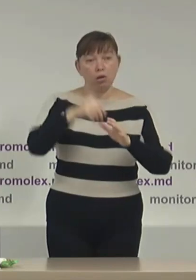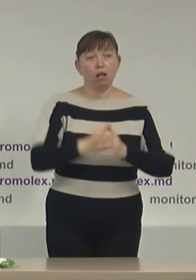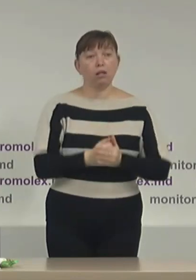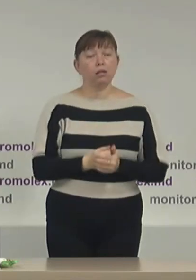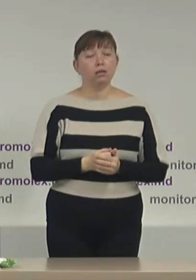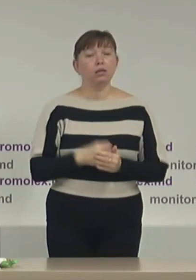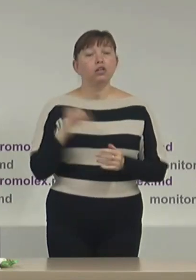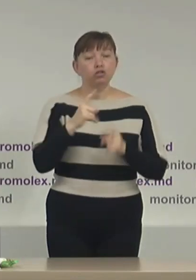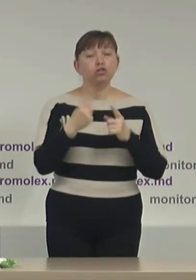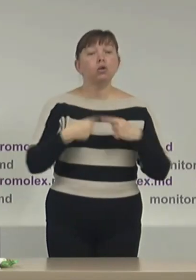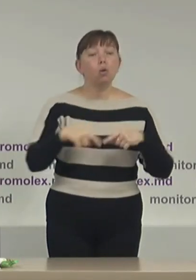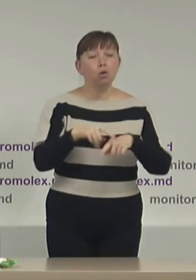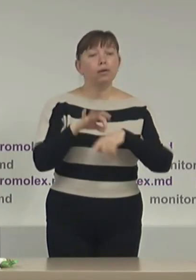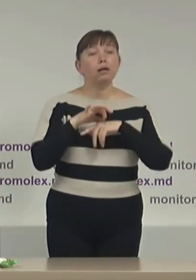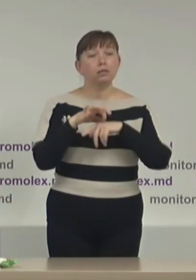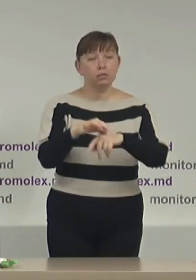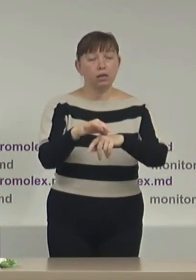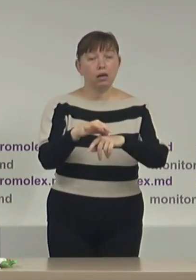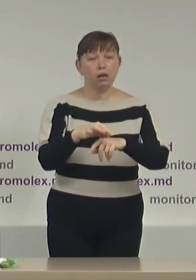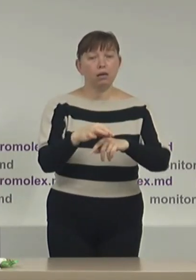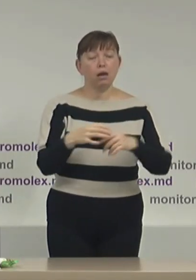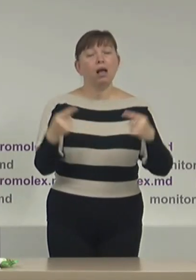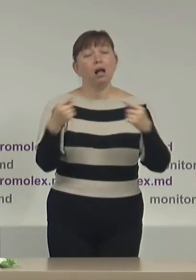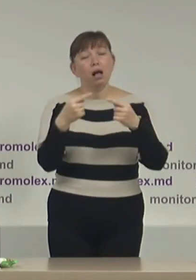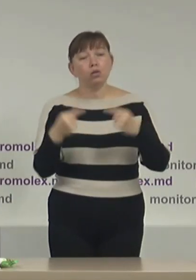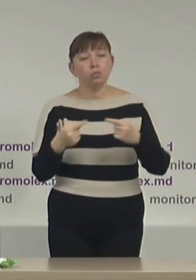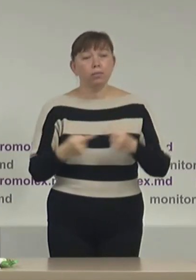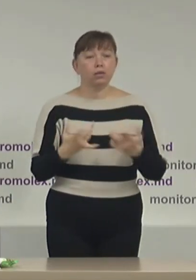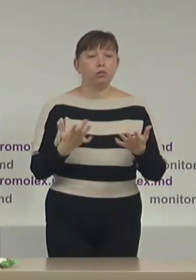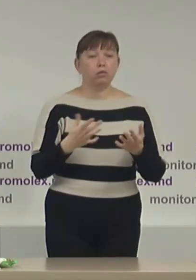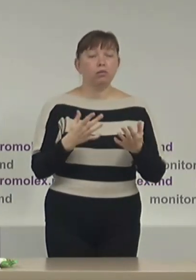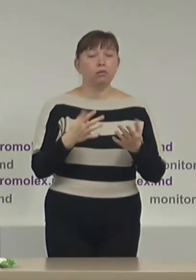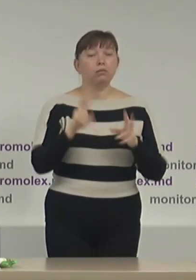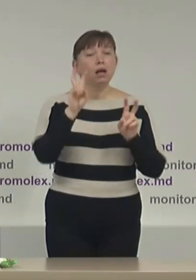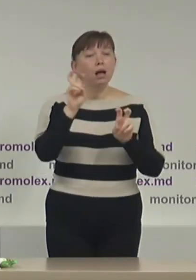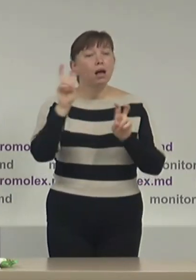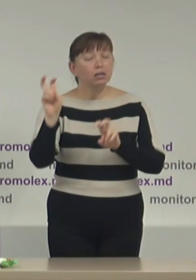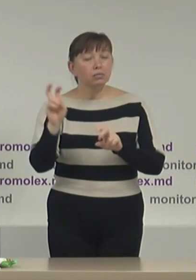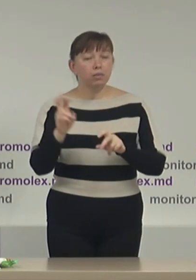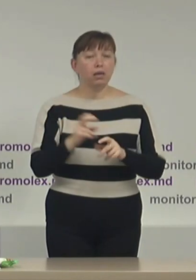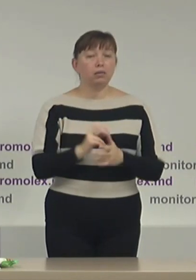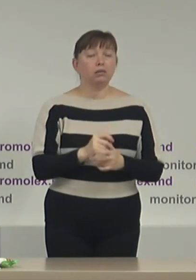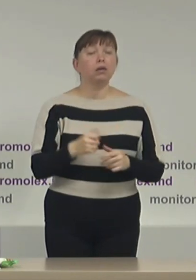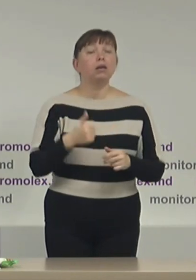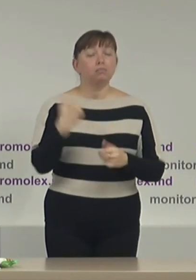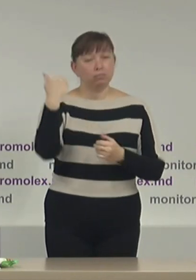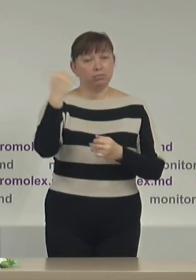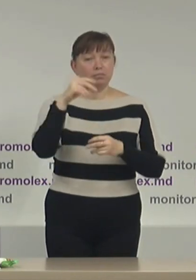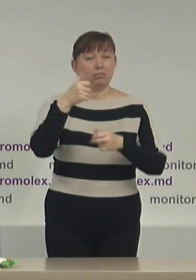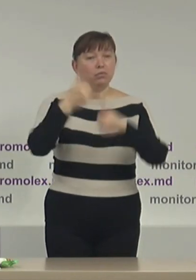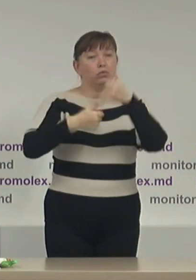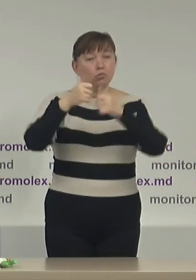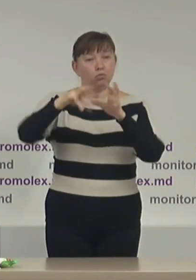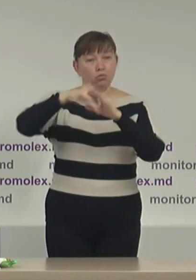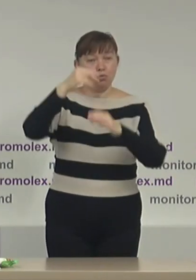campaign and organization of certain campaign